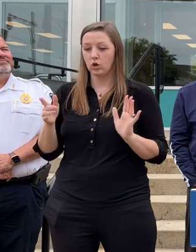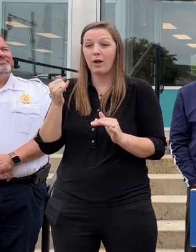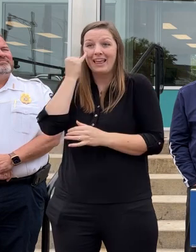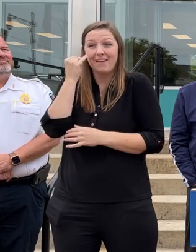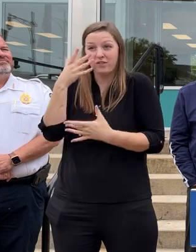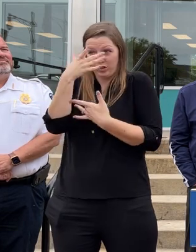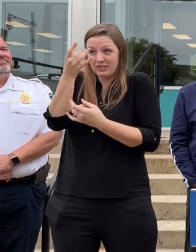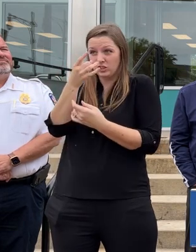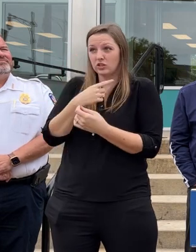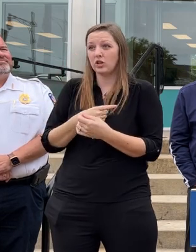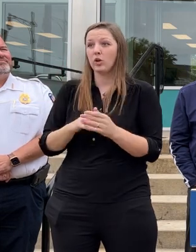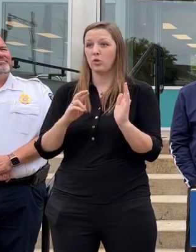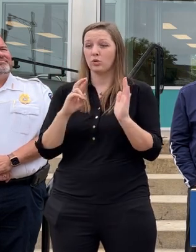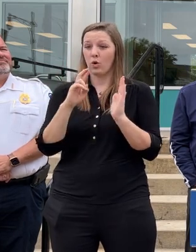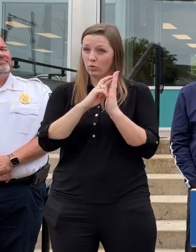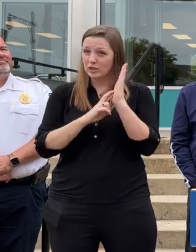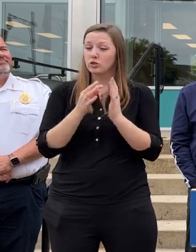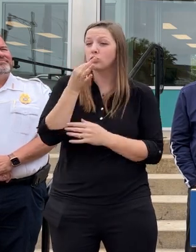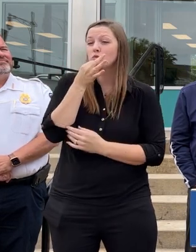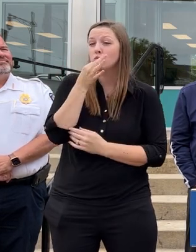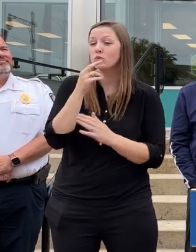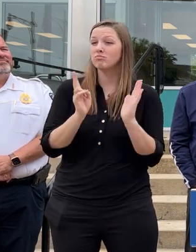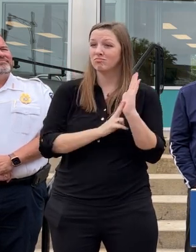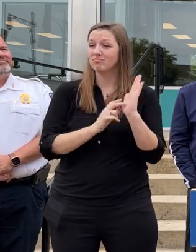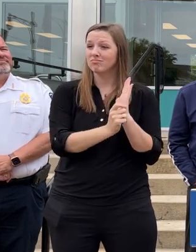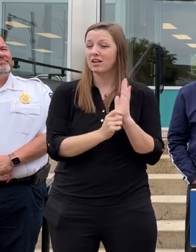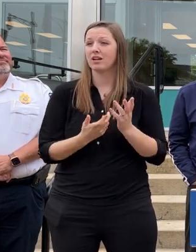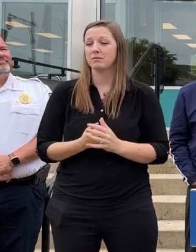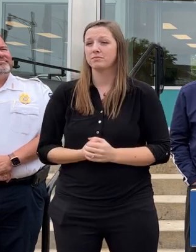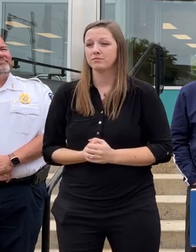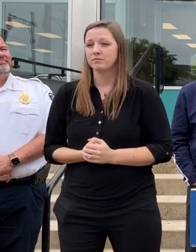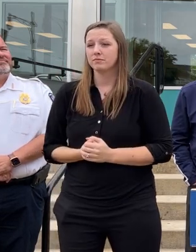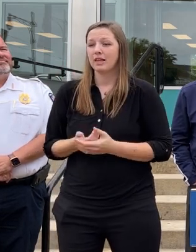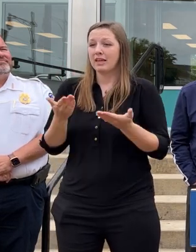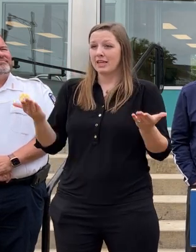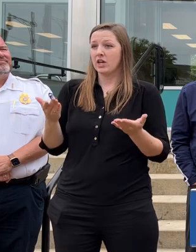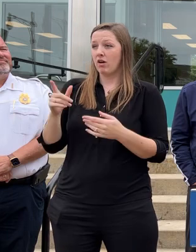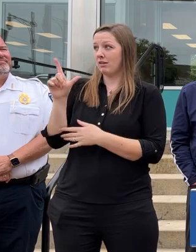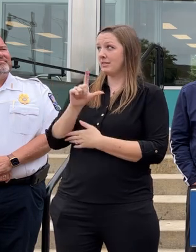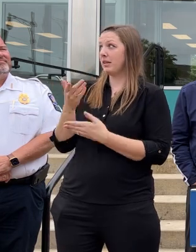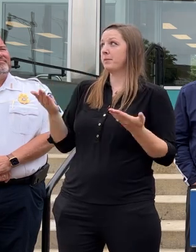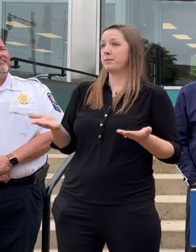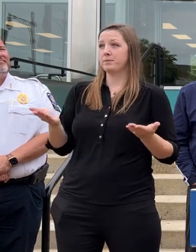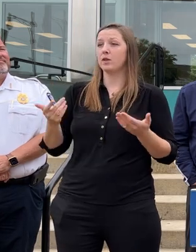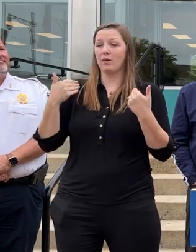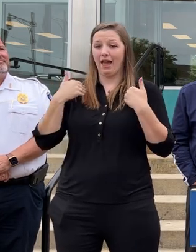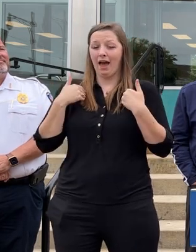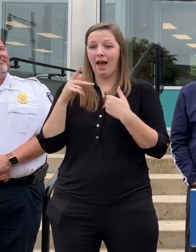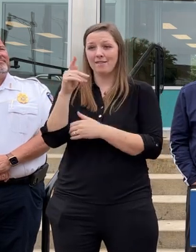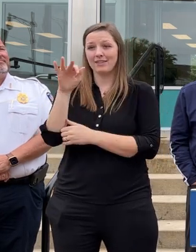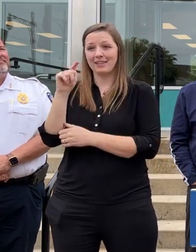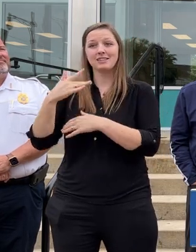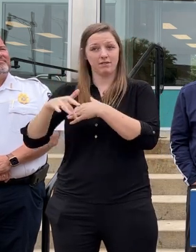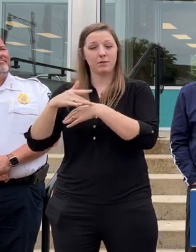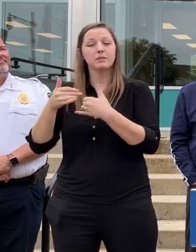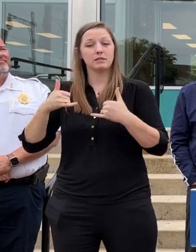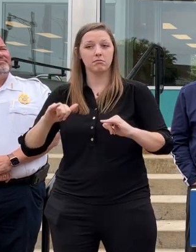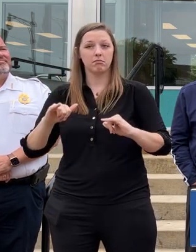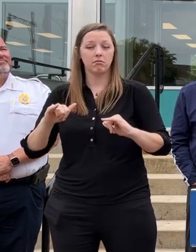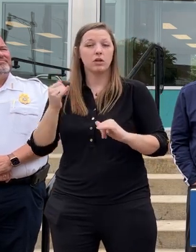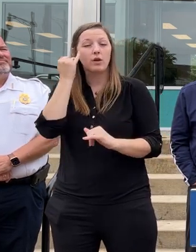please register soon for one of these kits. Here at the Gonzales Soto branch, we still have kits available. So for instance, if you would